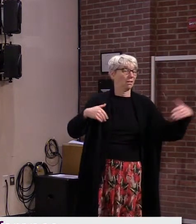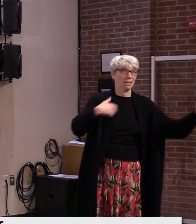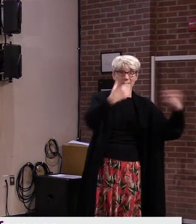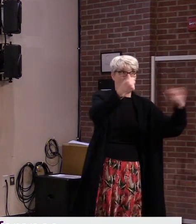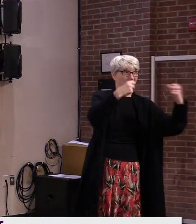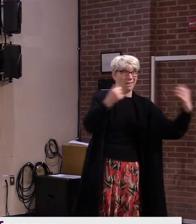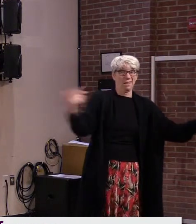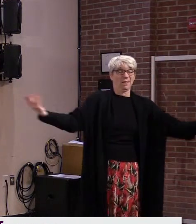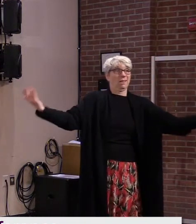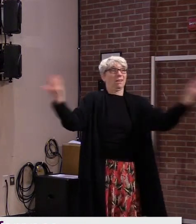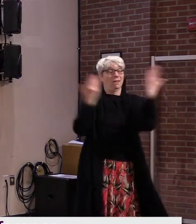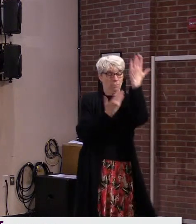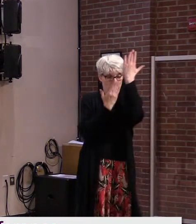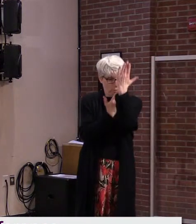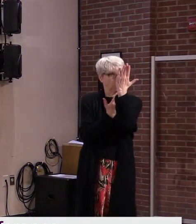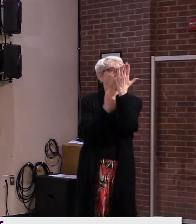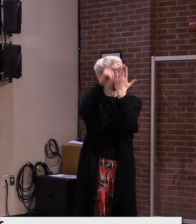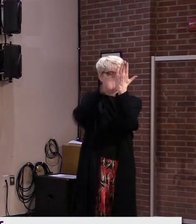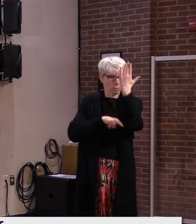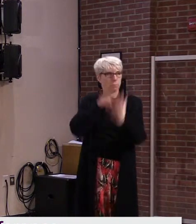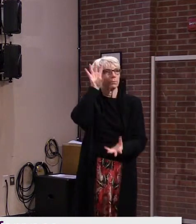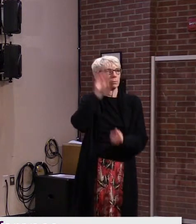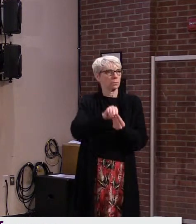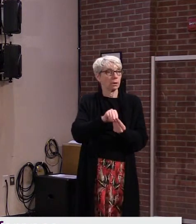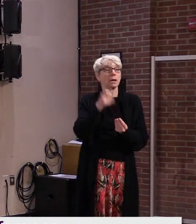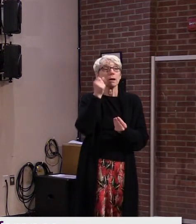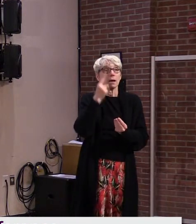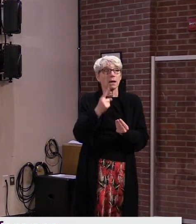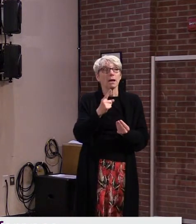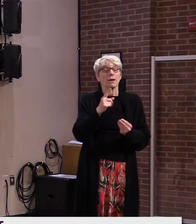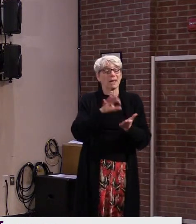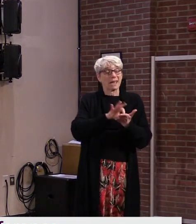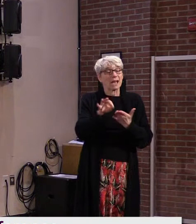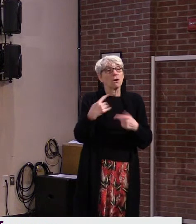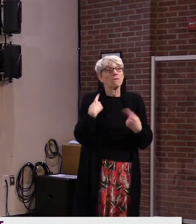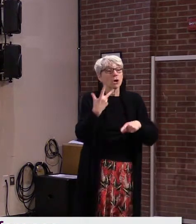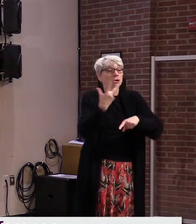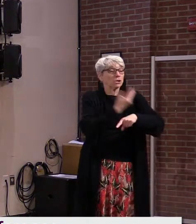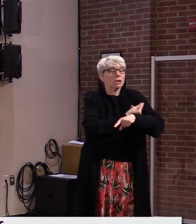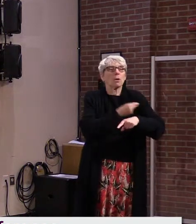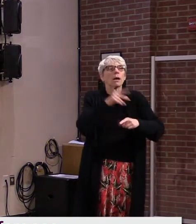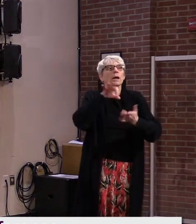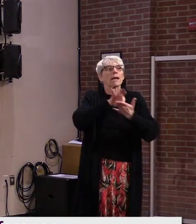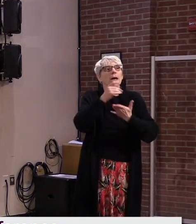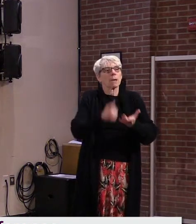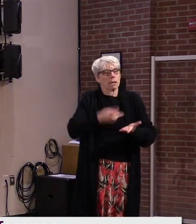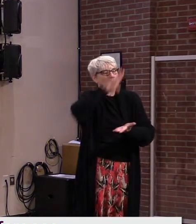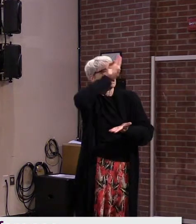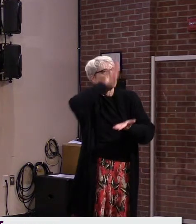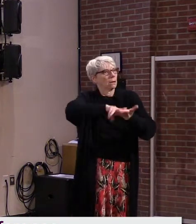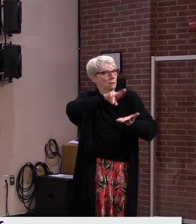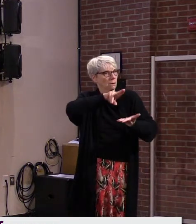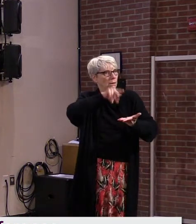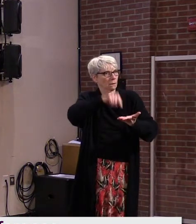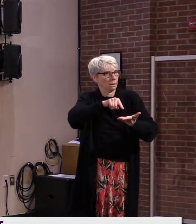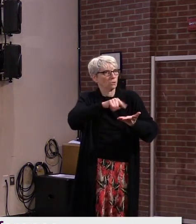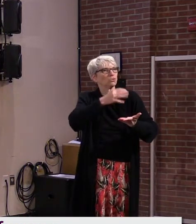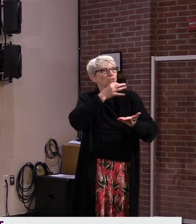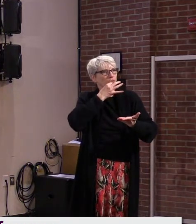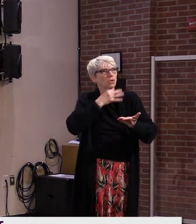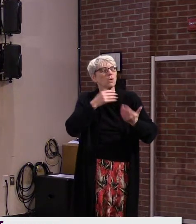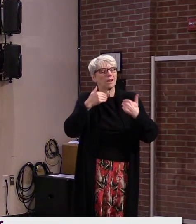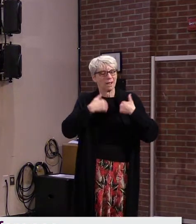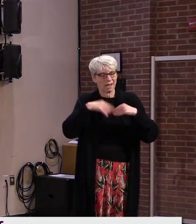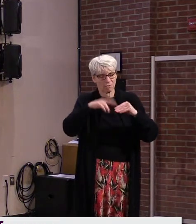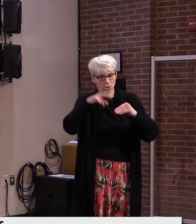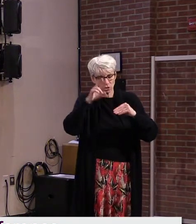a good number in terms. These are registration. I think we'll start getting numbers, and people that are vaccinated, we'll get a flat